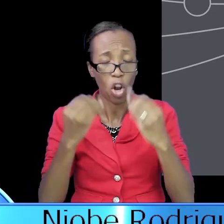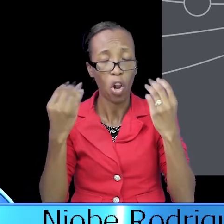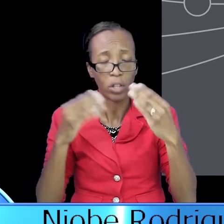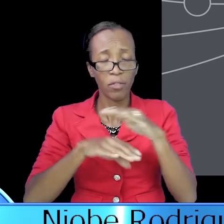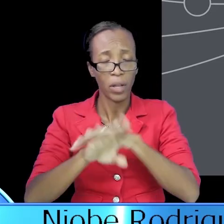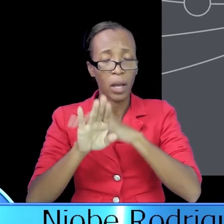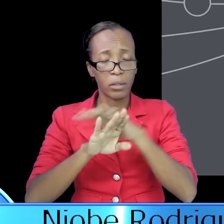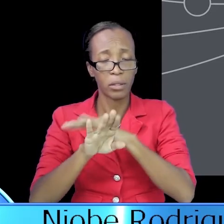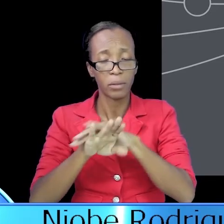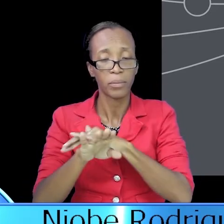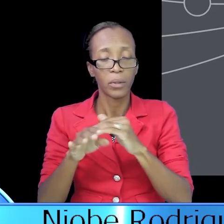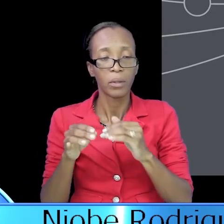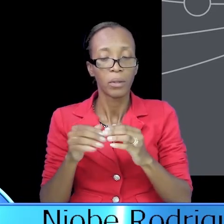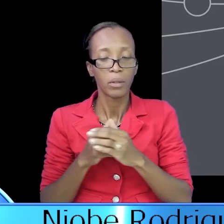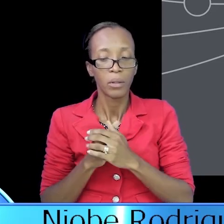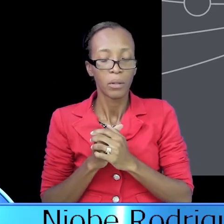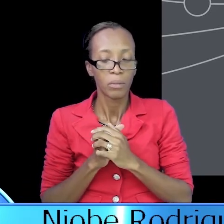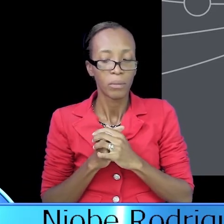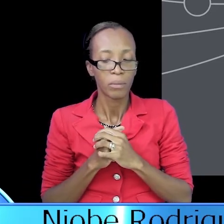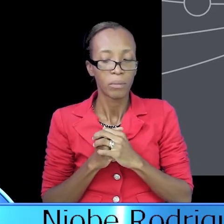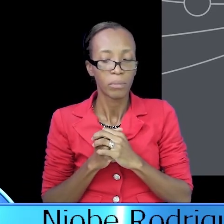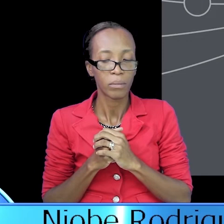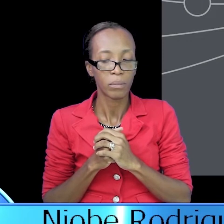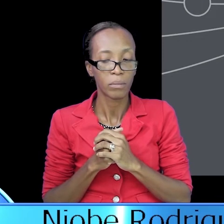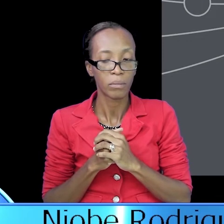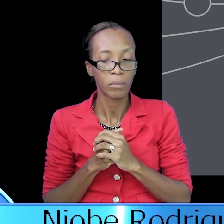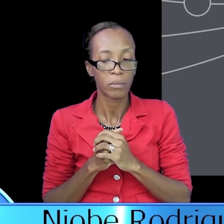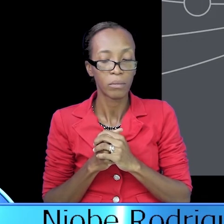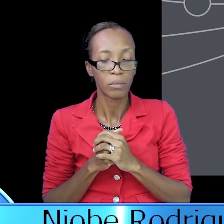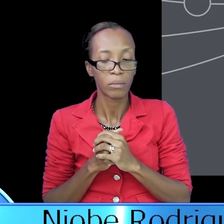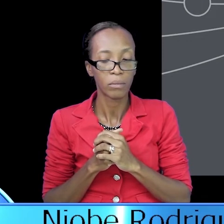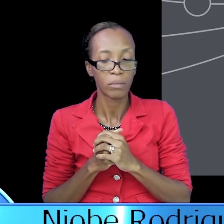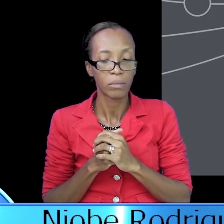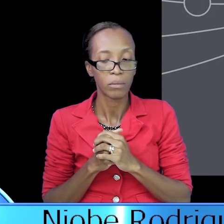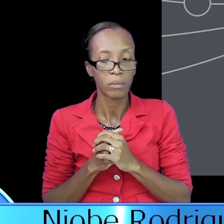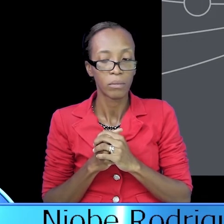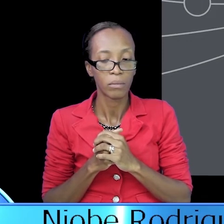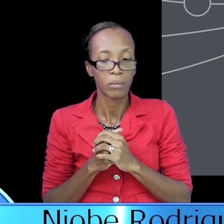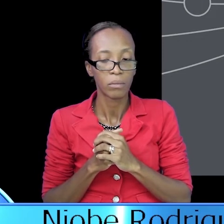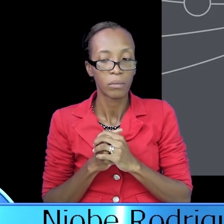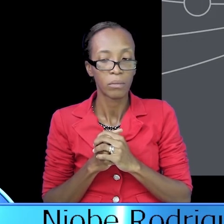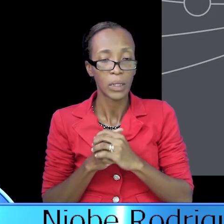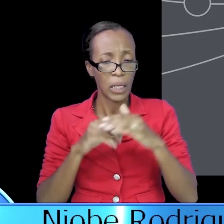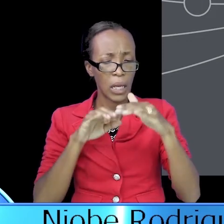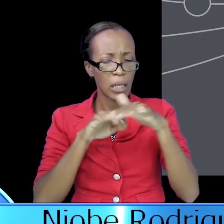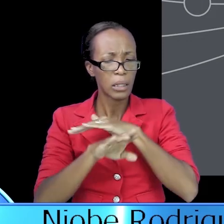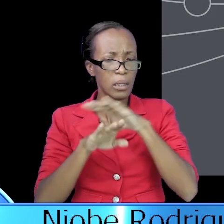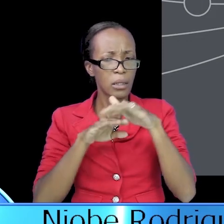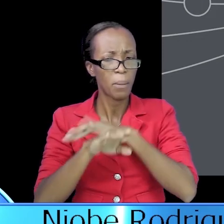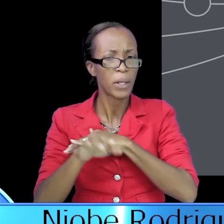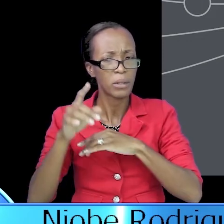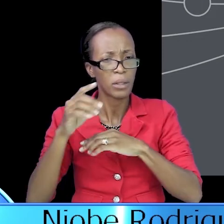pretty interesting field, and there's a lot of room for growth and employment in it. There's a lot of work to